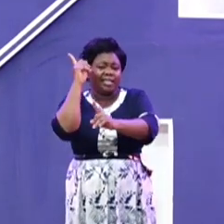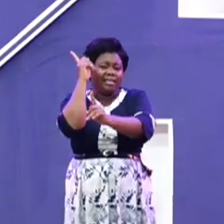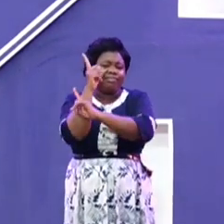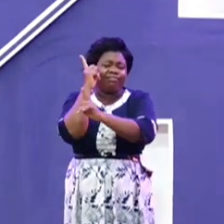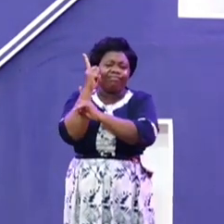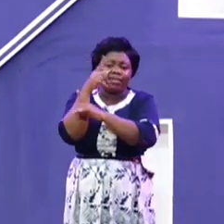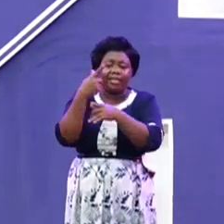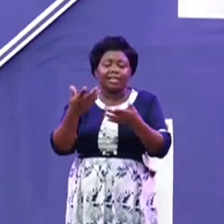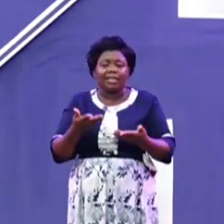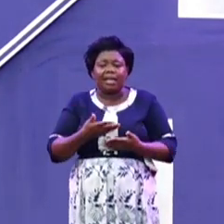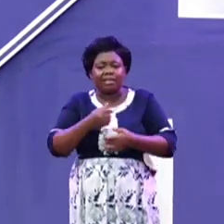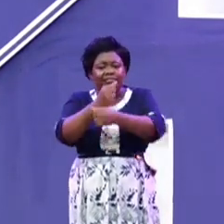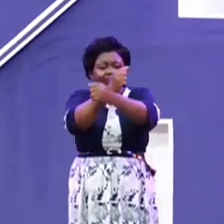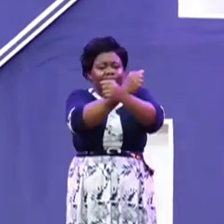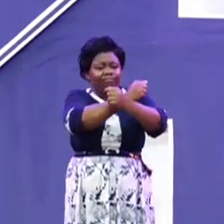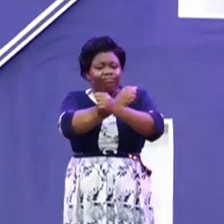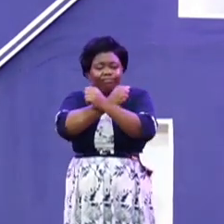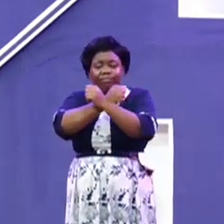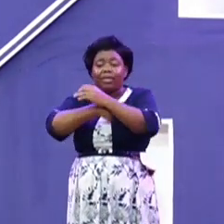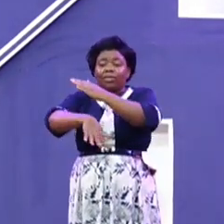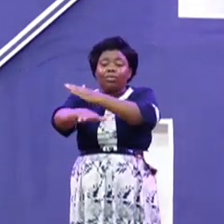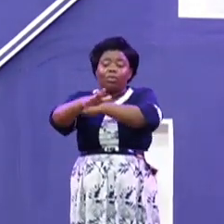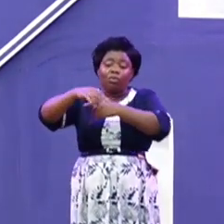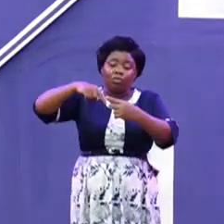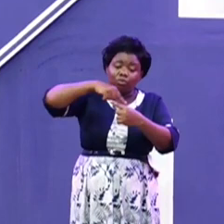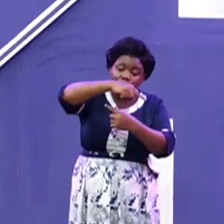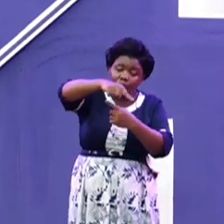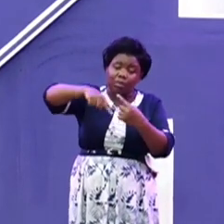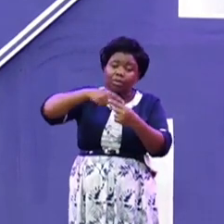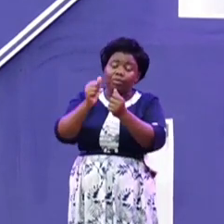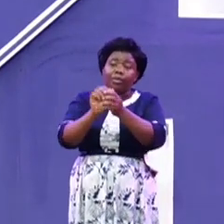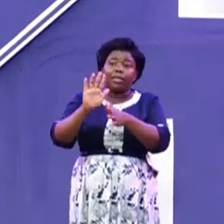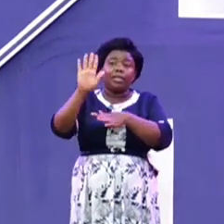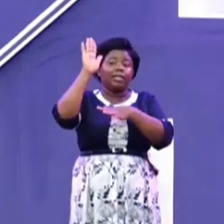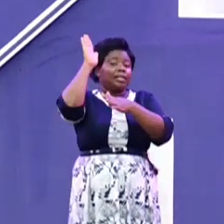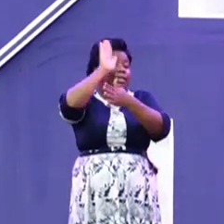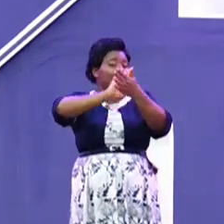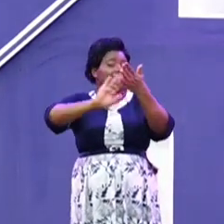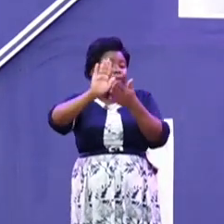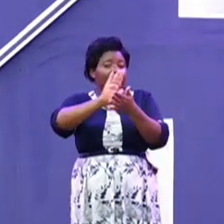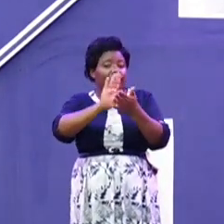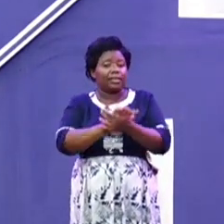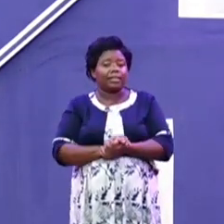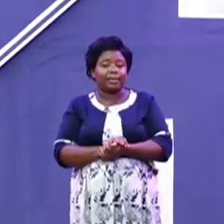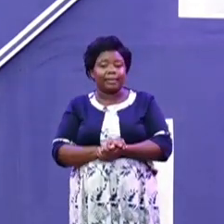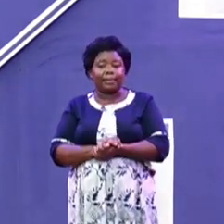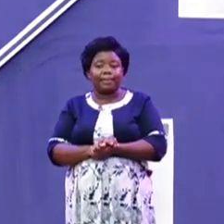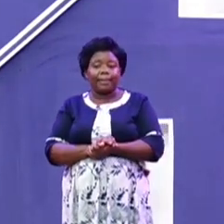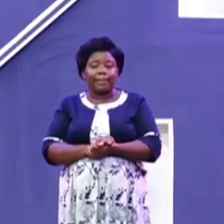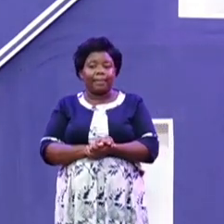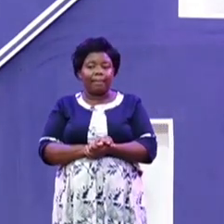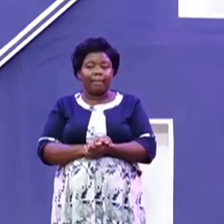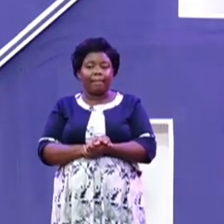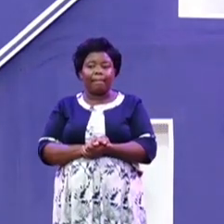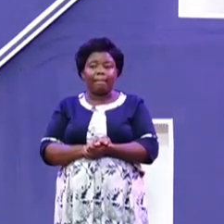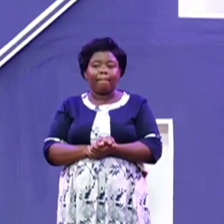bw'alina Katonda yamwetoolooza okubeerawo okwe. He considers God as his strong tower just because of the